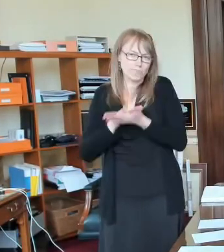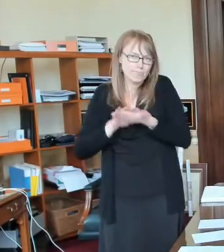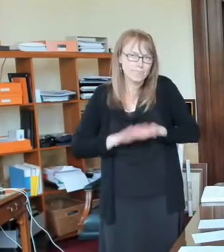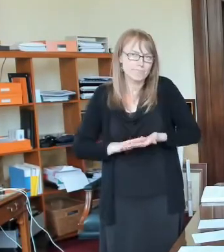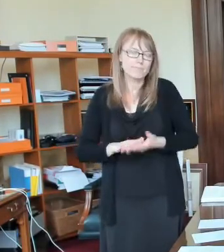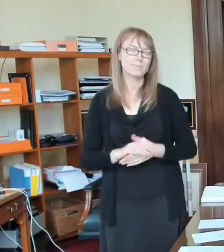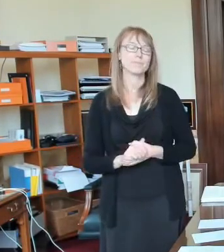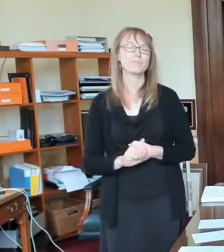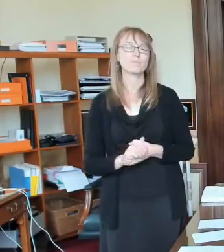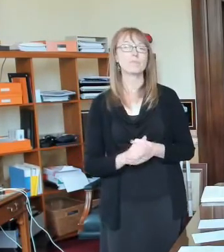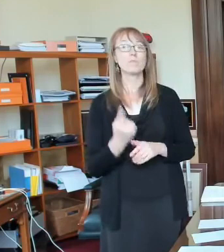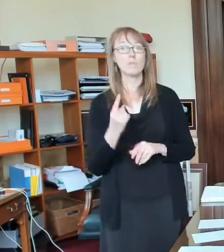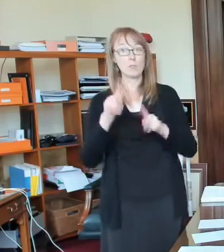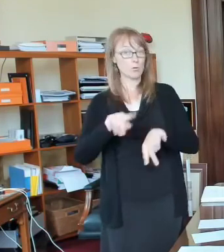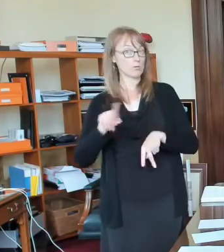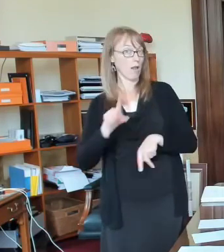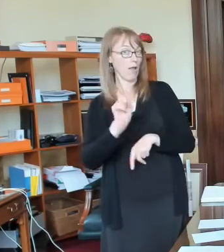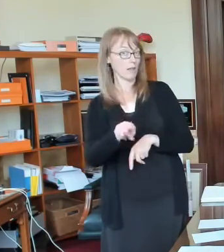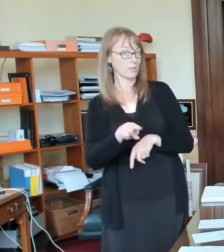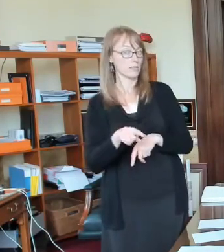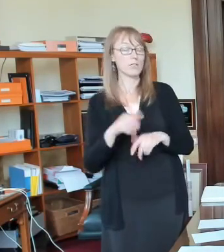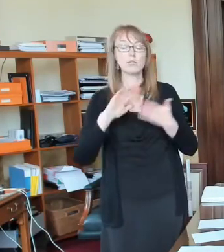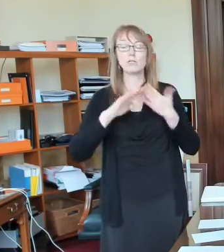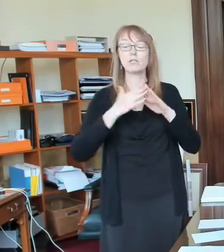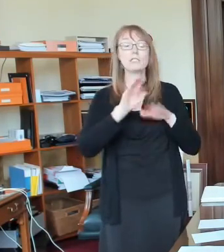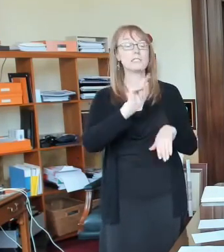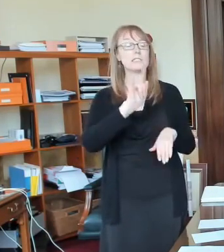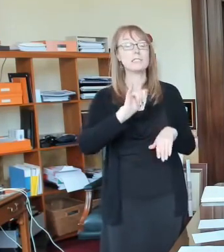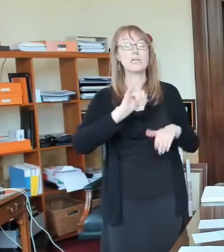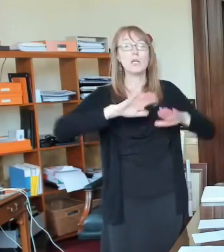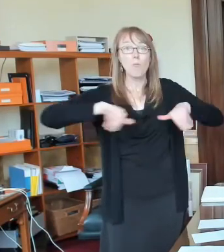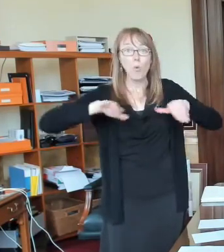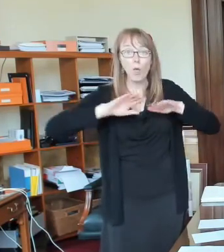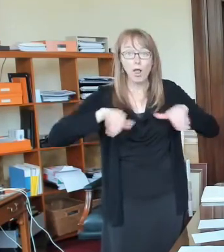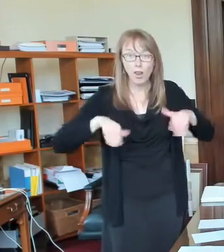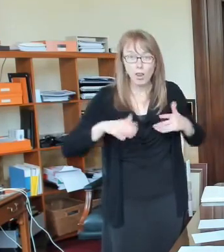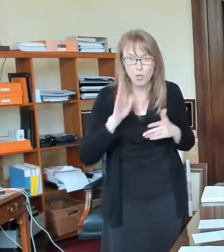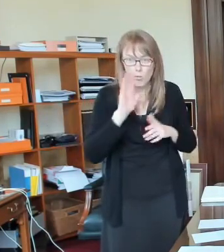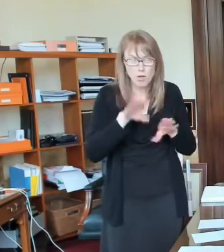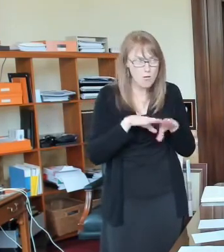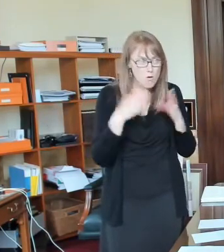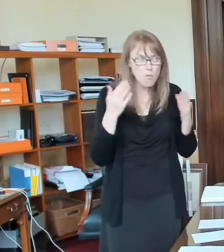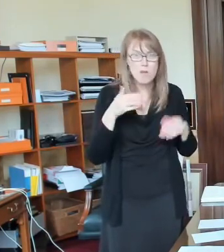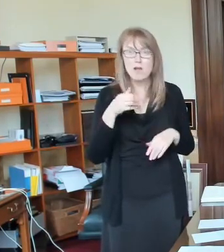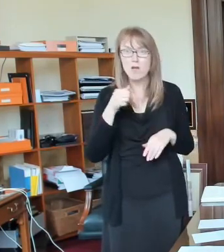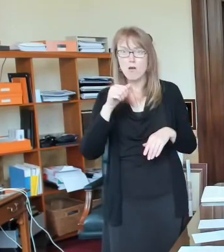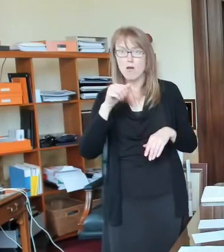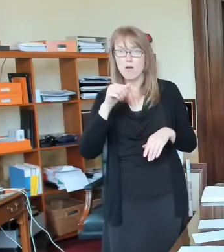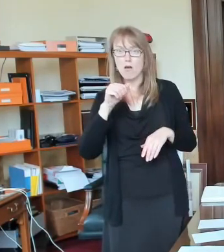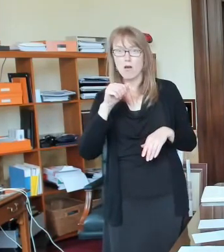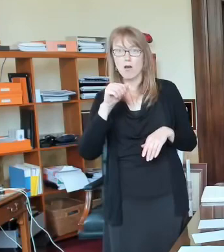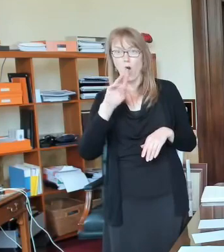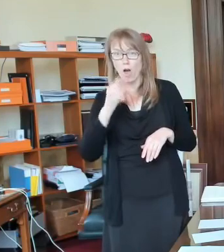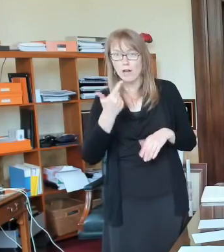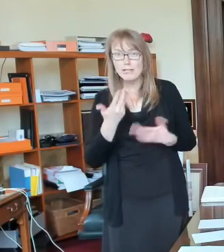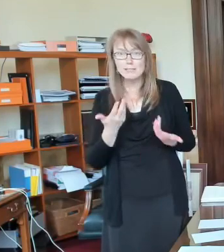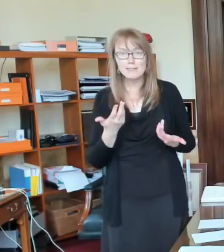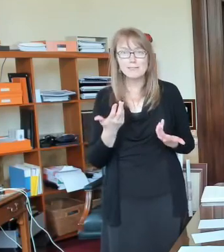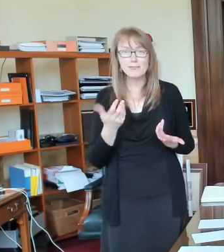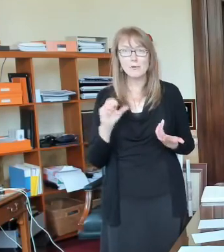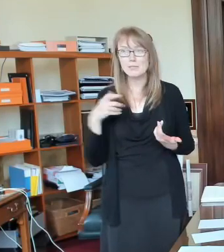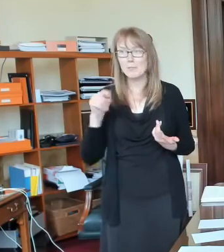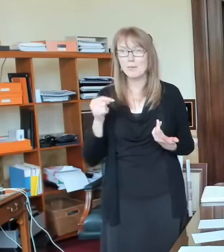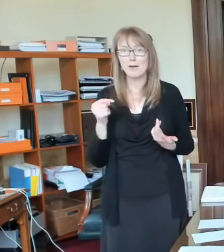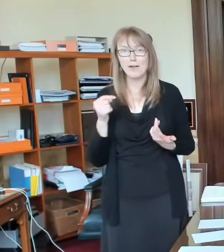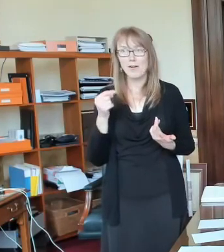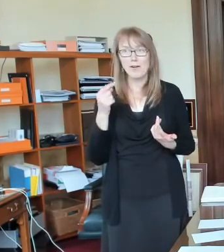will city swimming pools and recreation centers be open by August or September so our kids don't have to play in the